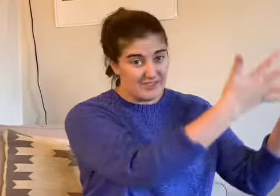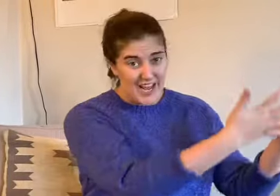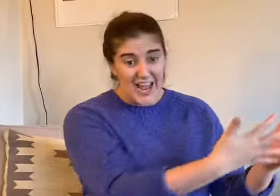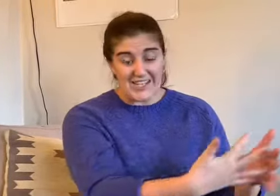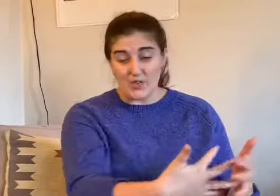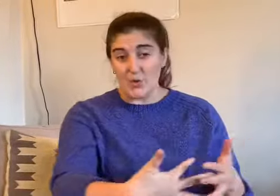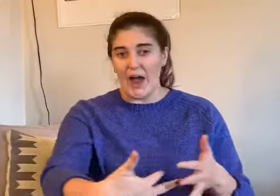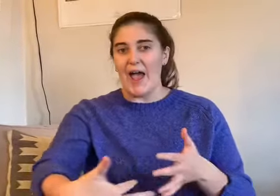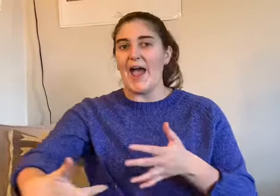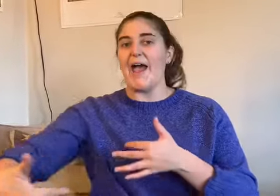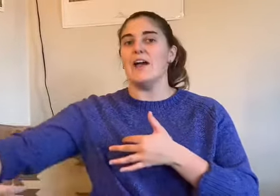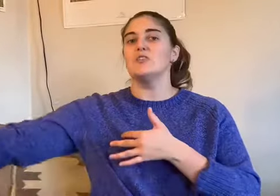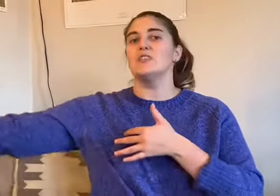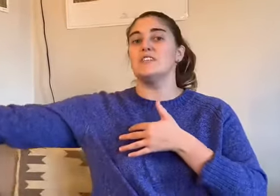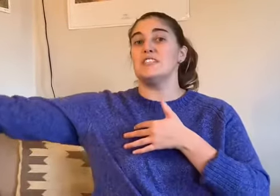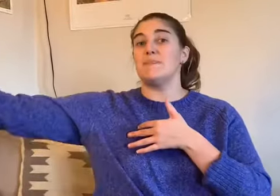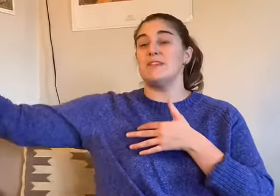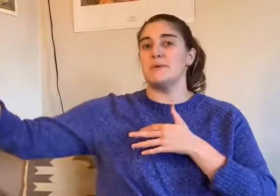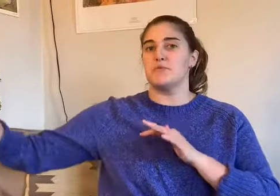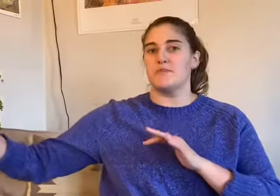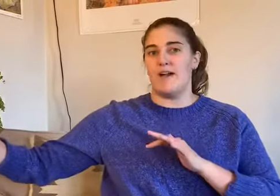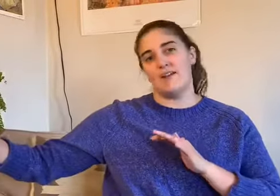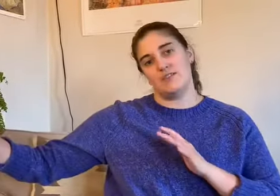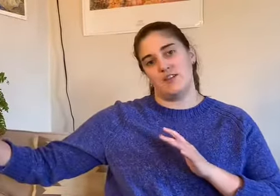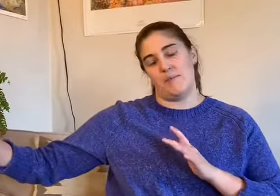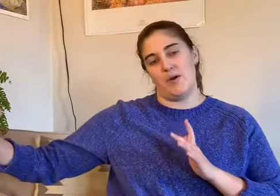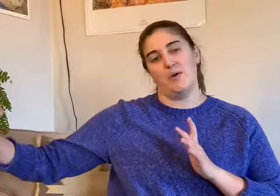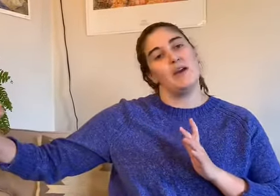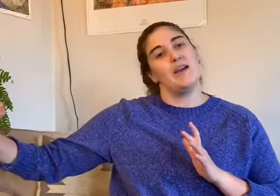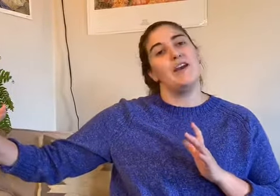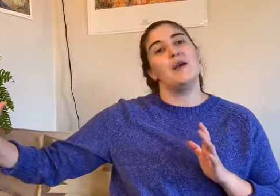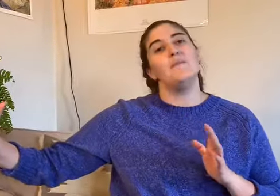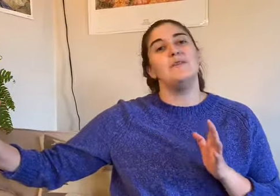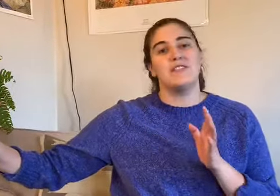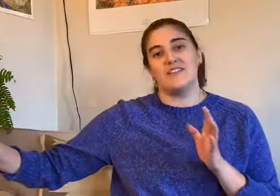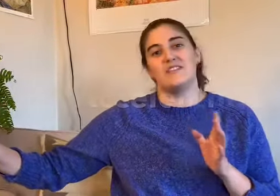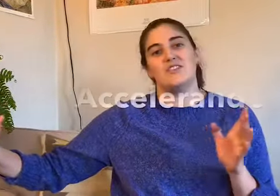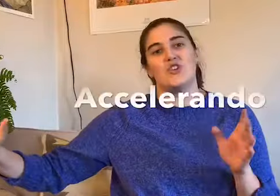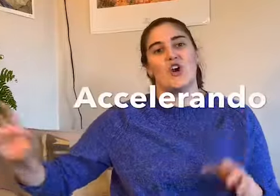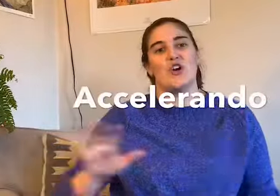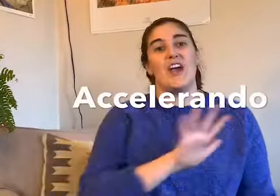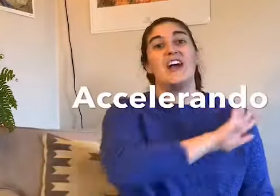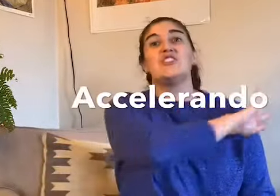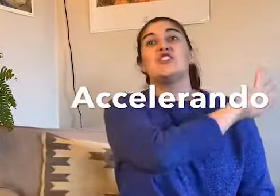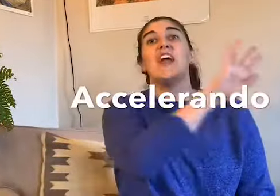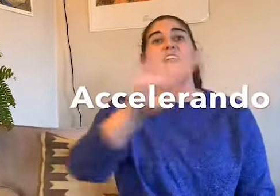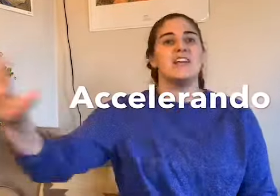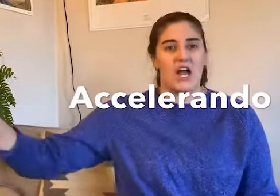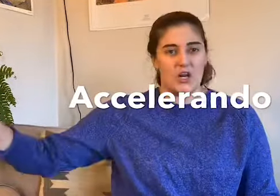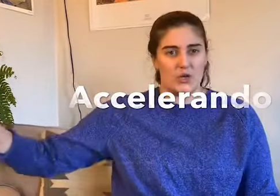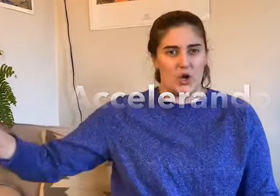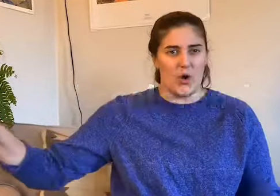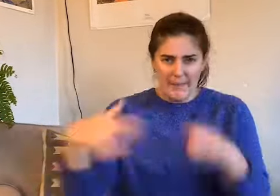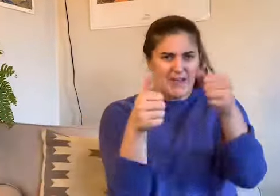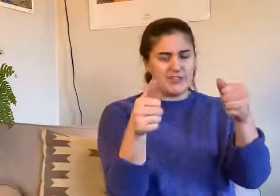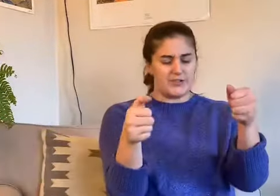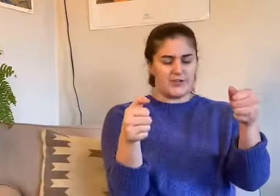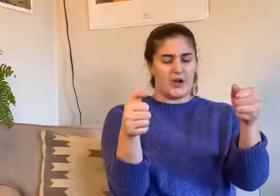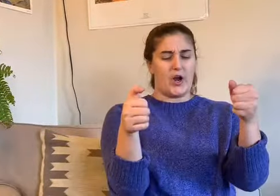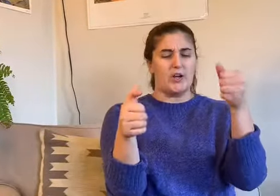and gradually speeds up to a faster tempo, in music, this is called accelerando. Imagine you're in a car,